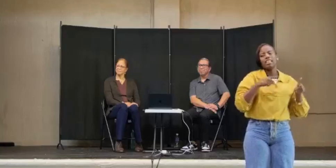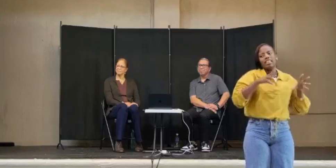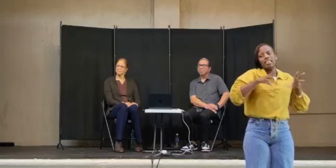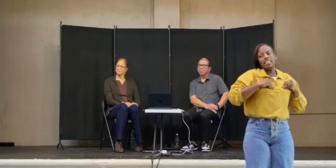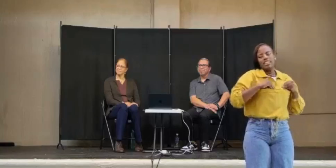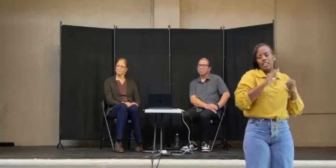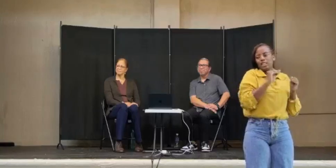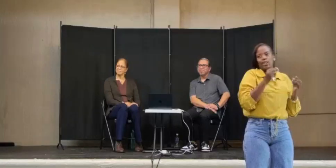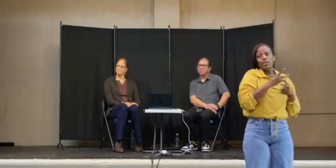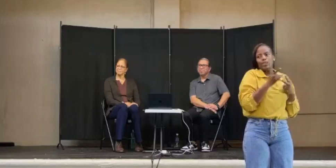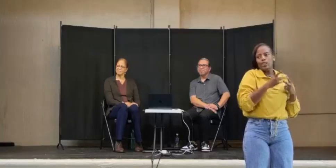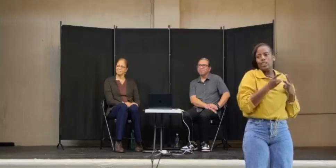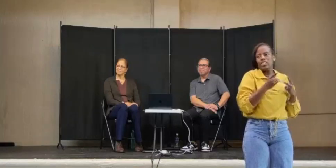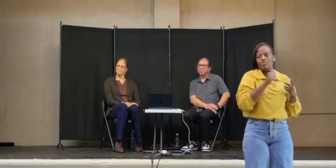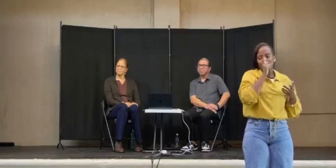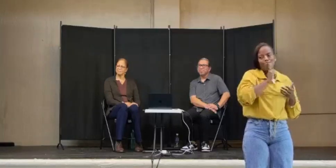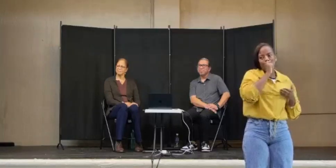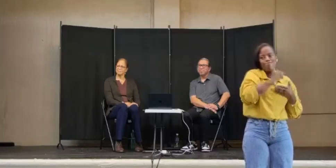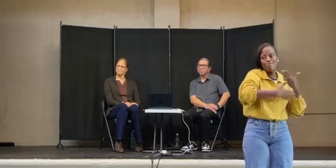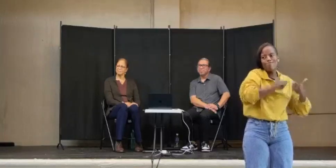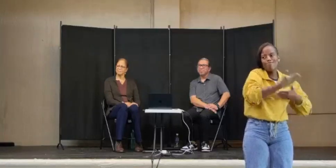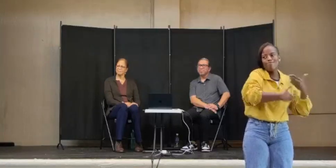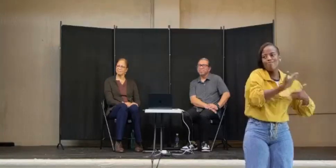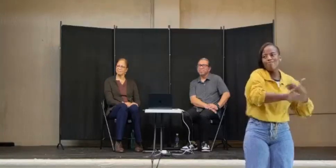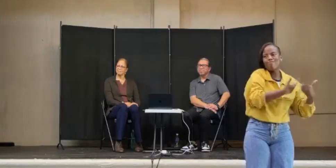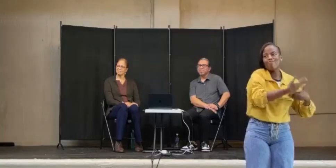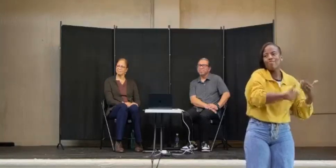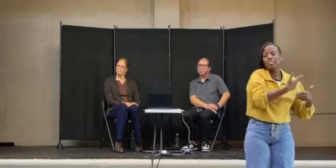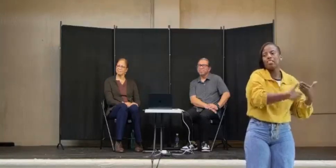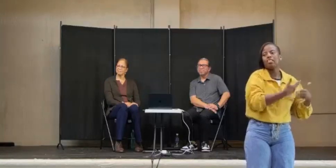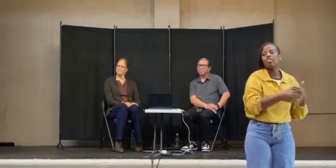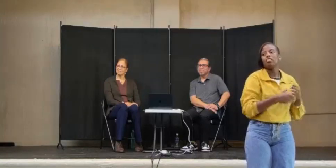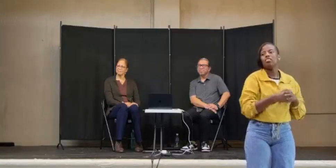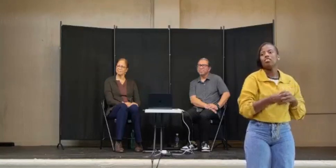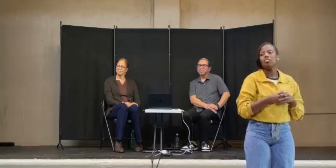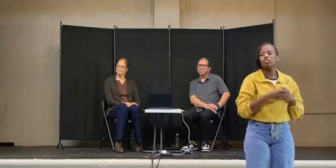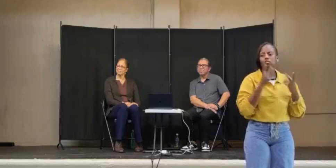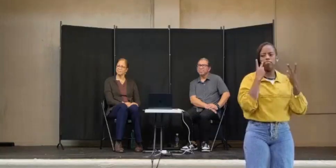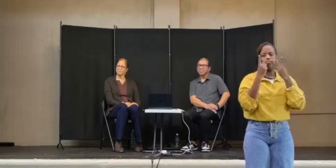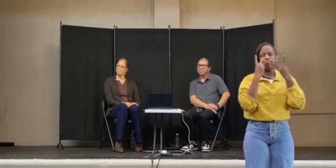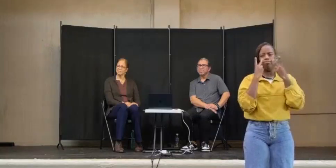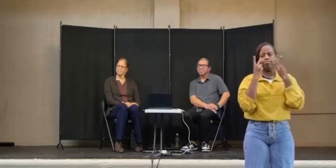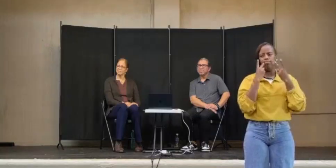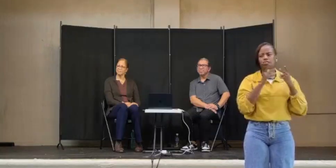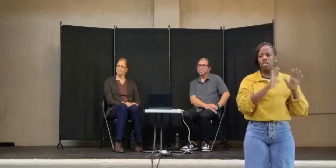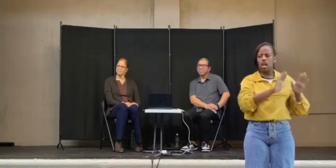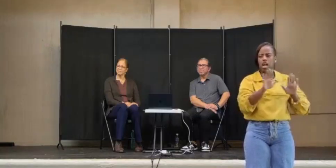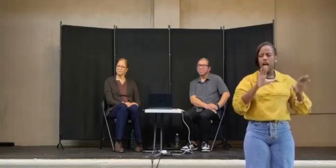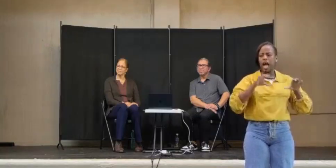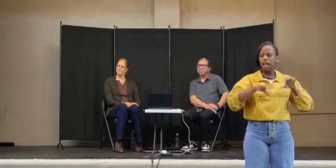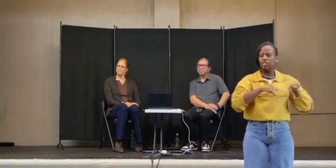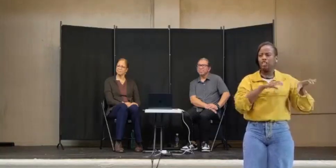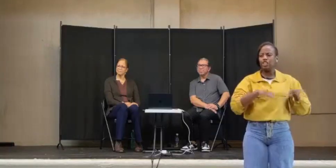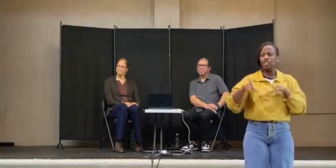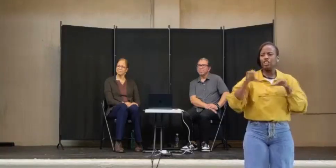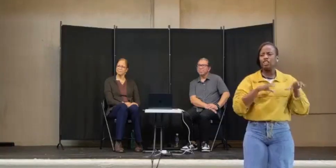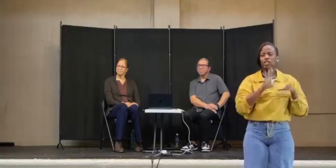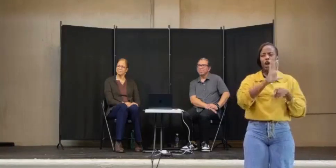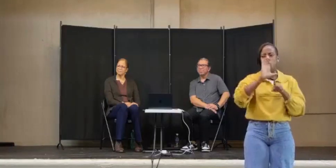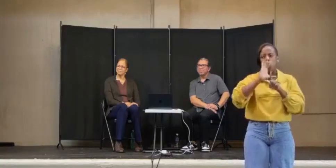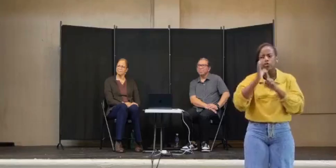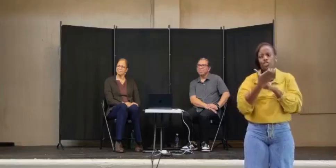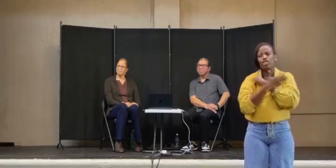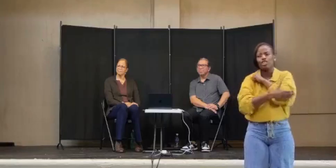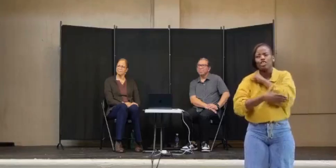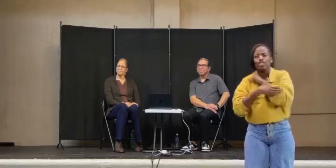uneasy with them, not at ease, and I just kind of felt like, well, that's how it is. I kind of have to accept things as they are. And I've seen a